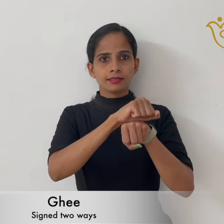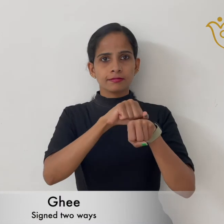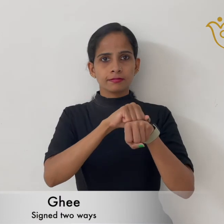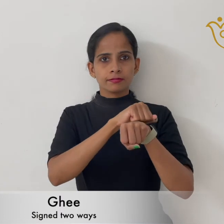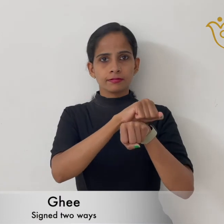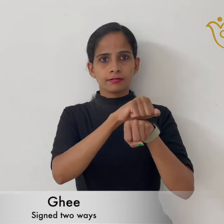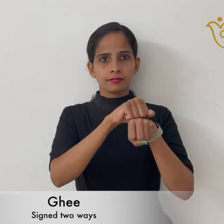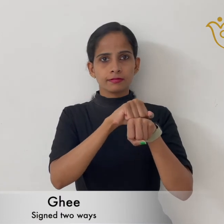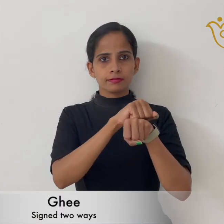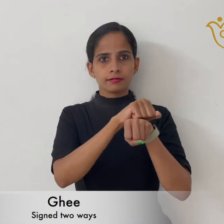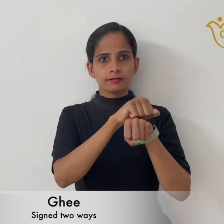ghee.